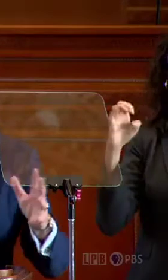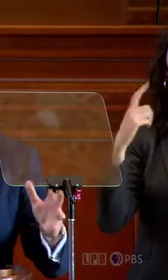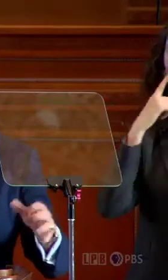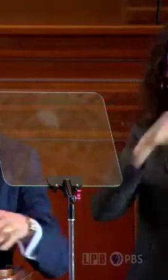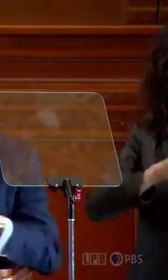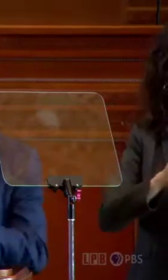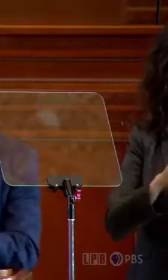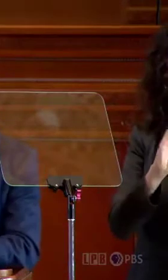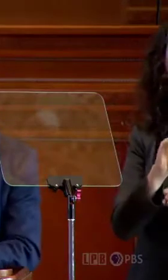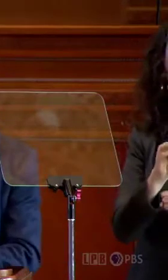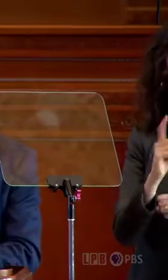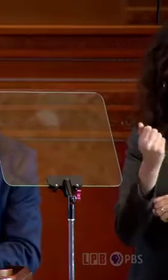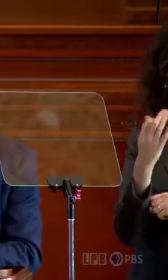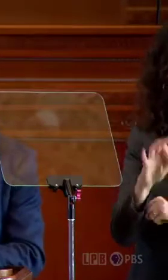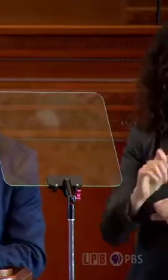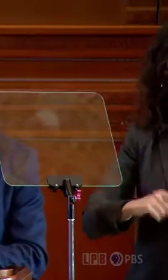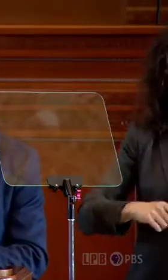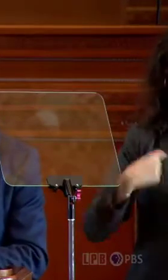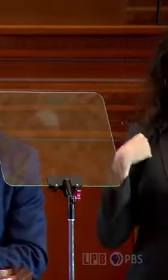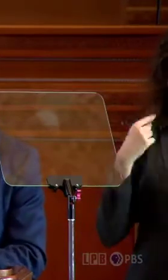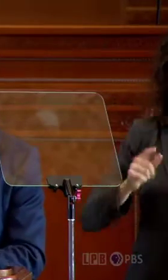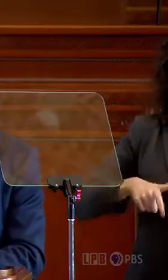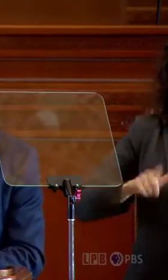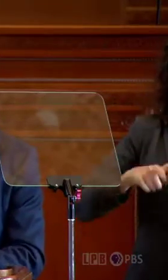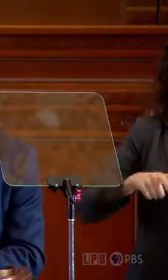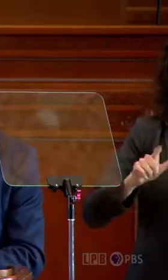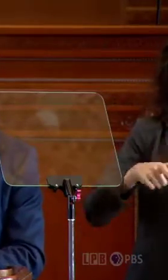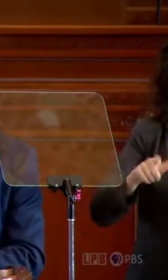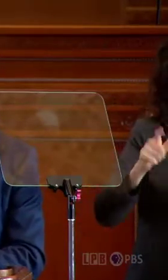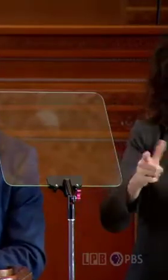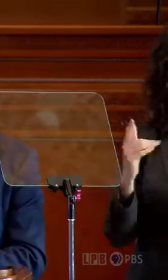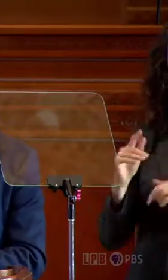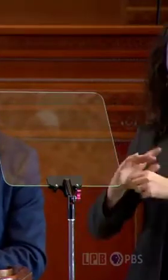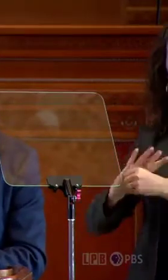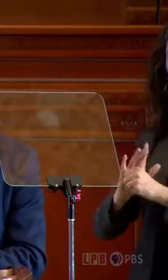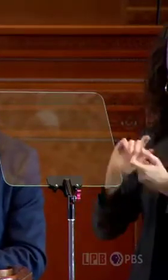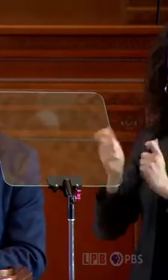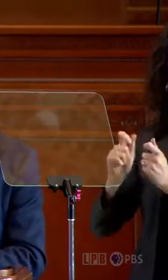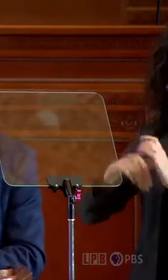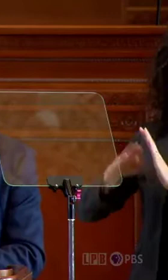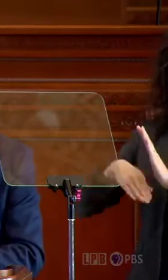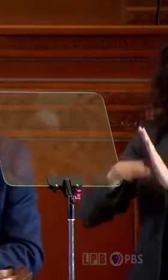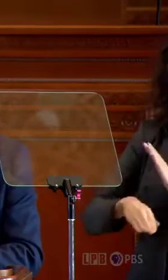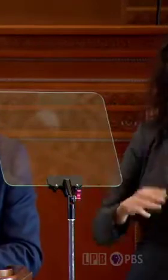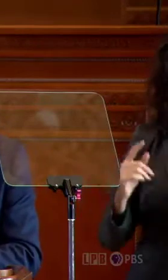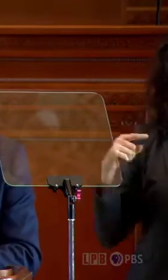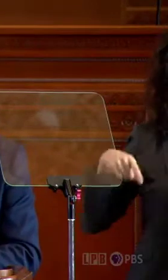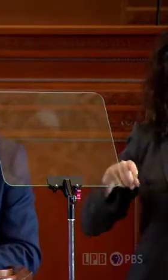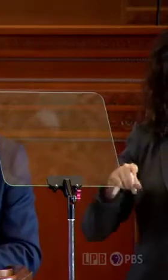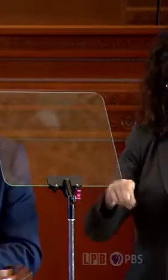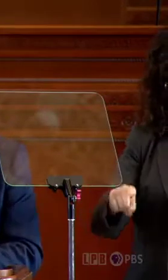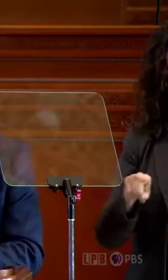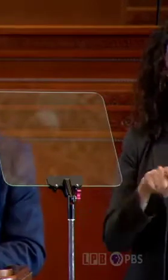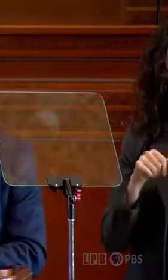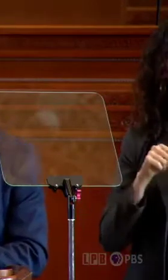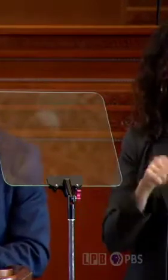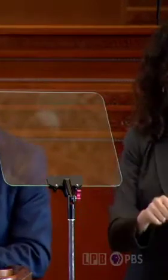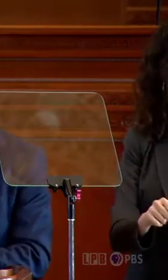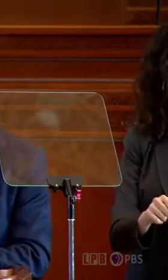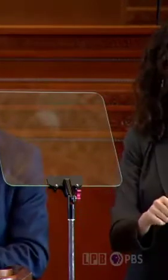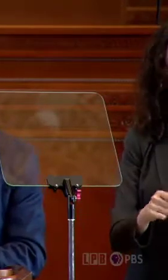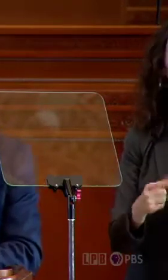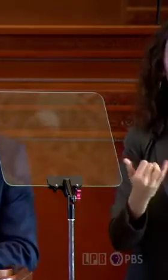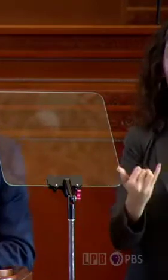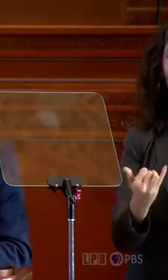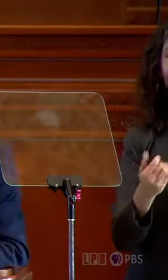it changed over time to reflect the ebb and flow of the pandemic, it has remained in effect since then. This